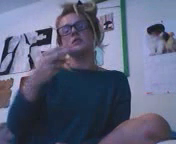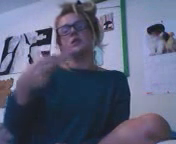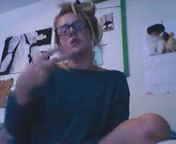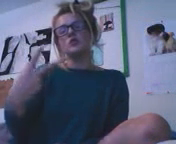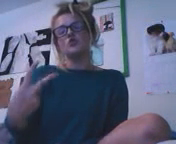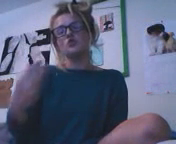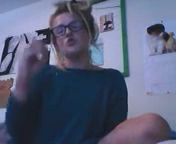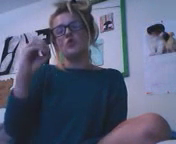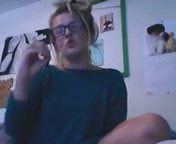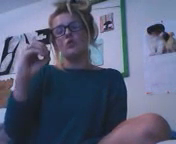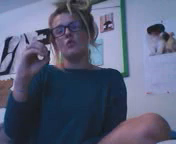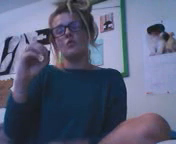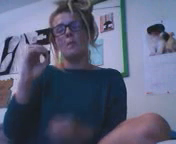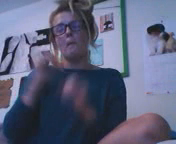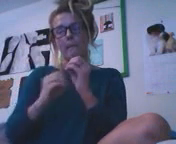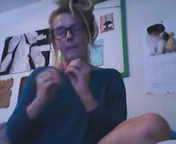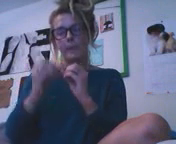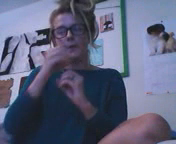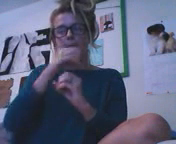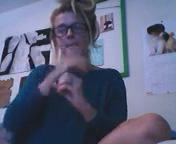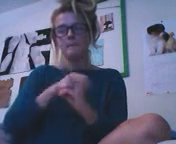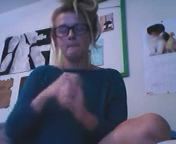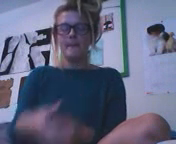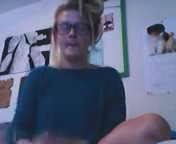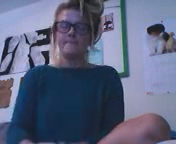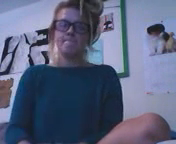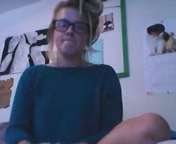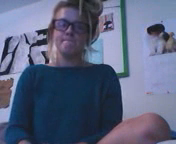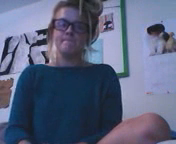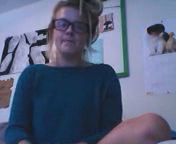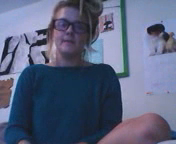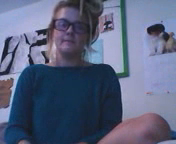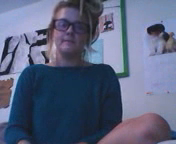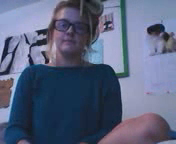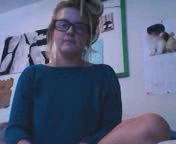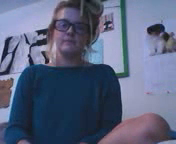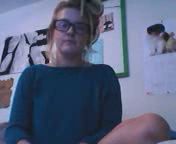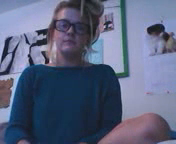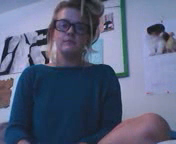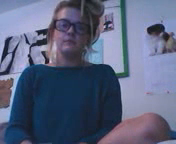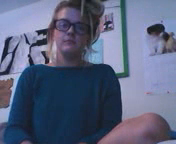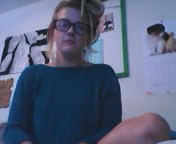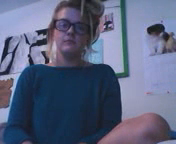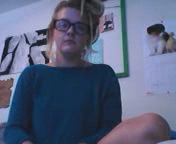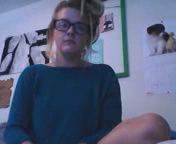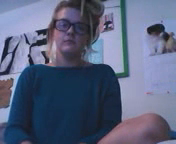in this case, balancing our hydrogen automatically balances the number of oxygen atoms on the reactants and product side.